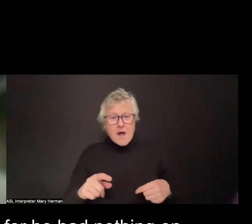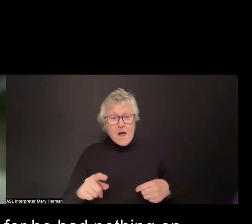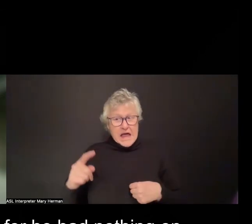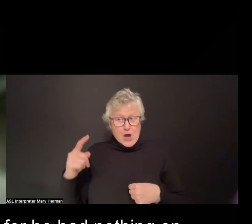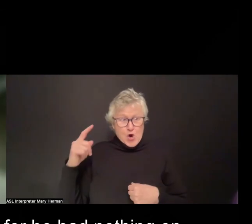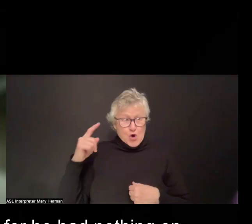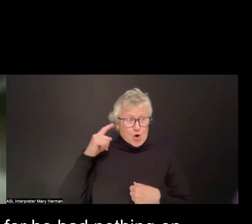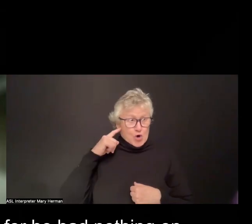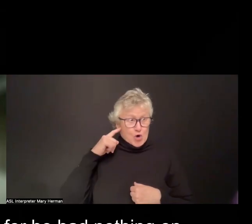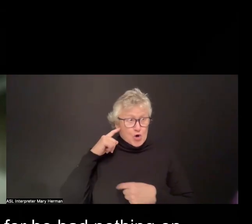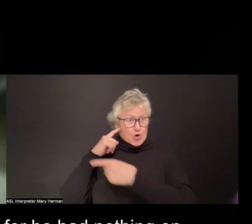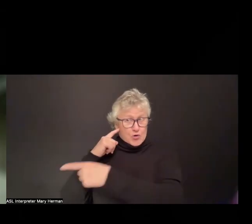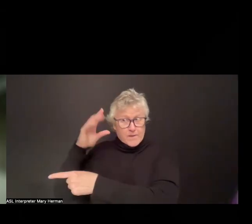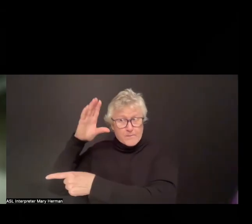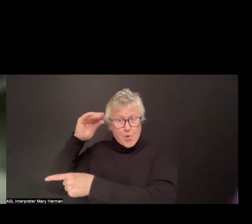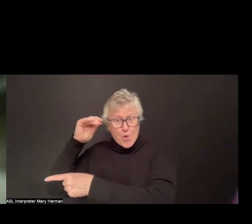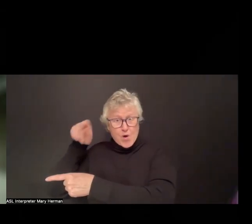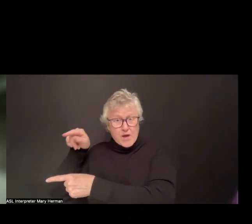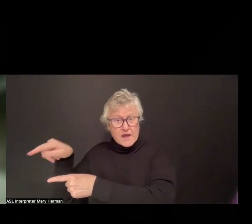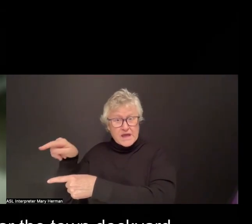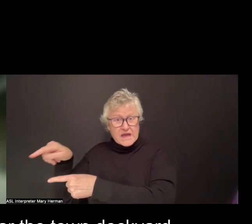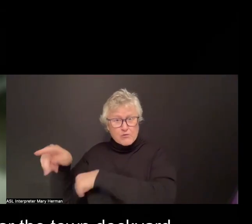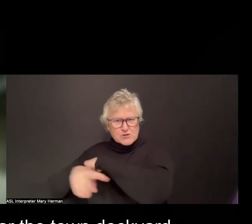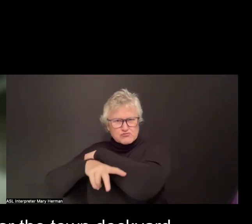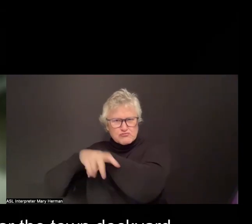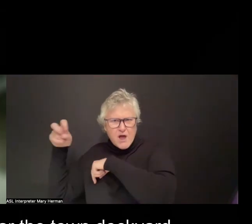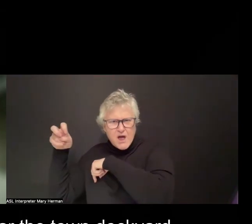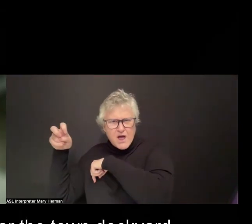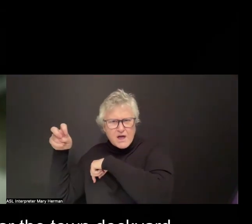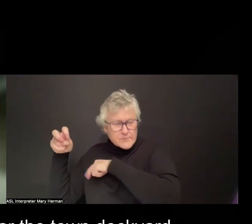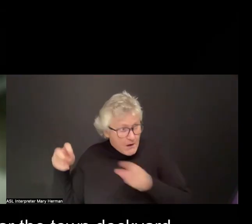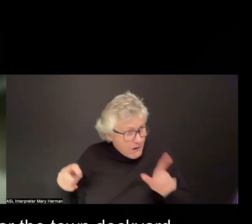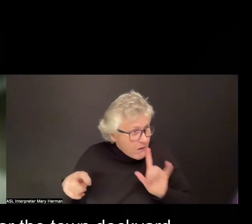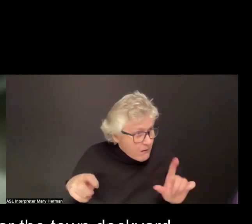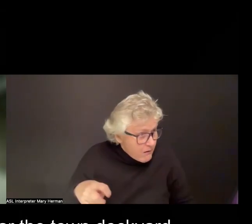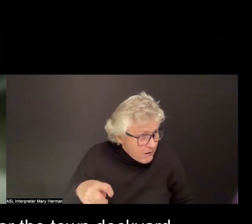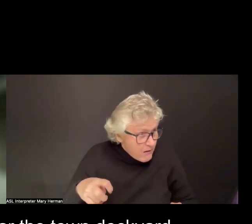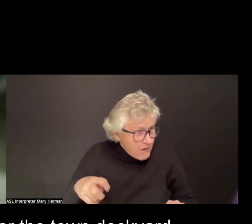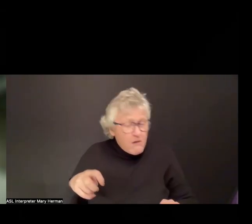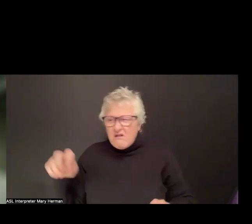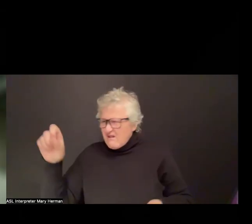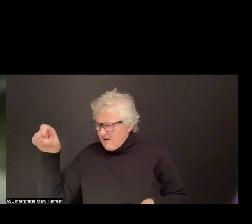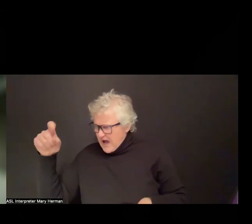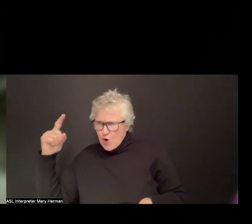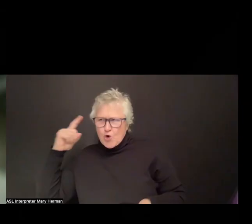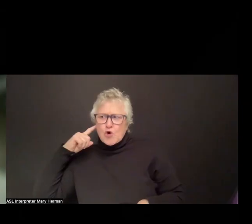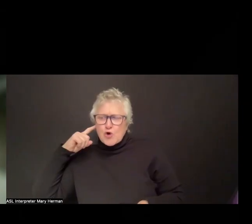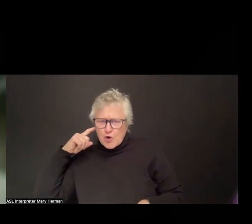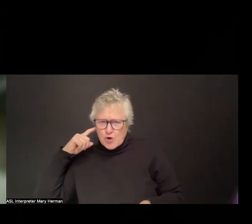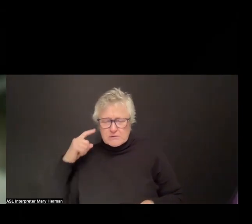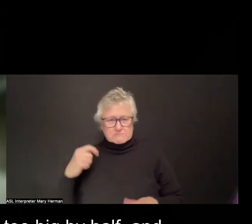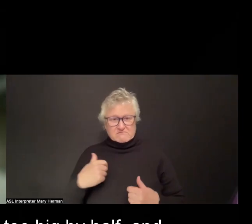had nothing on him at all, not even his shoes. I was crouching near the town dockyard by Lawn Wharf, loitering since I couldn't very well